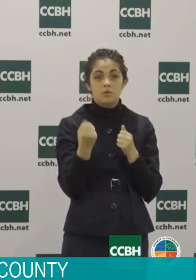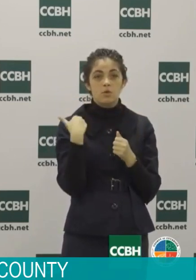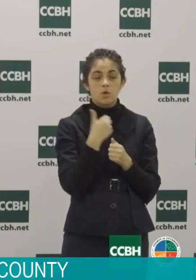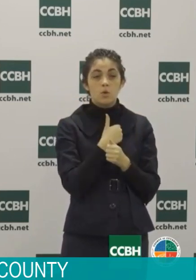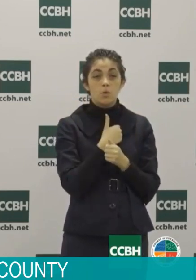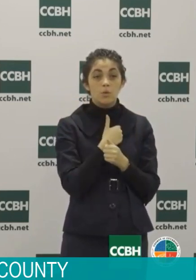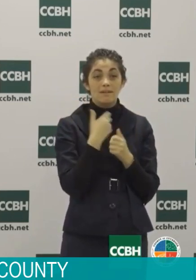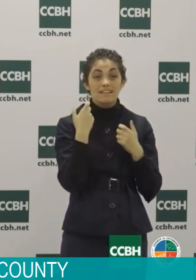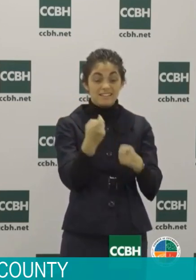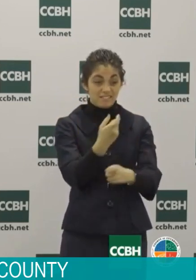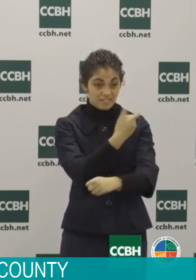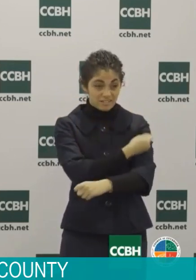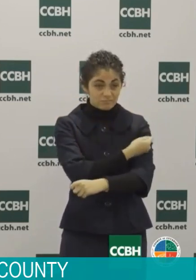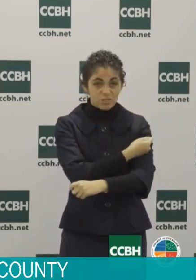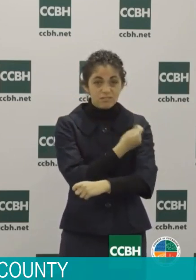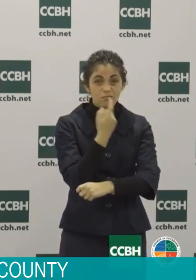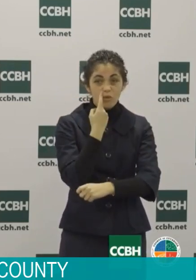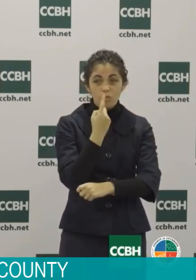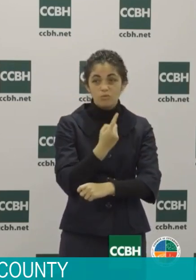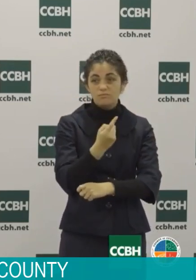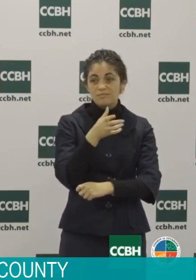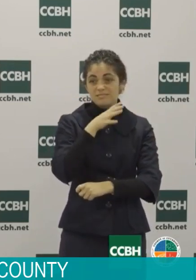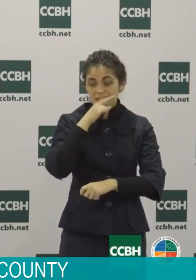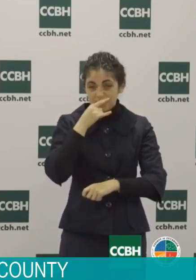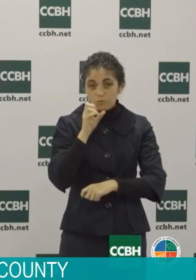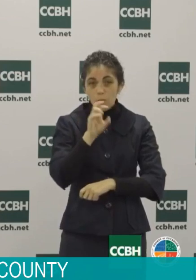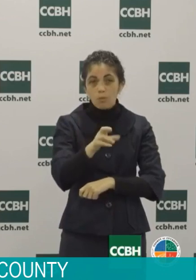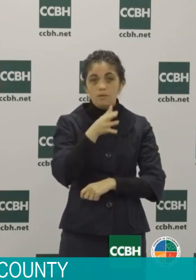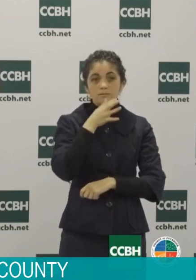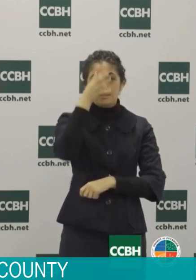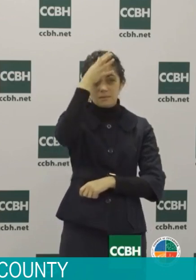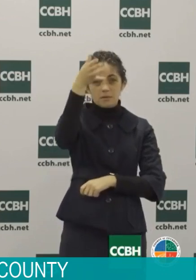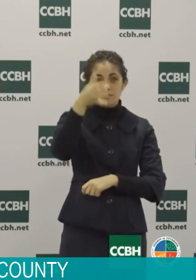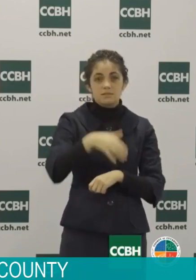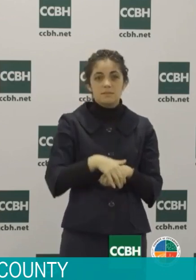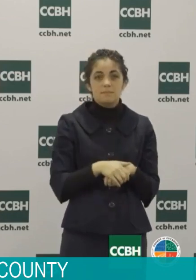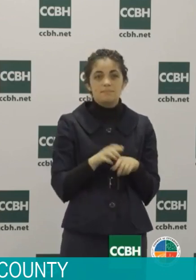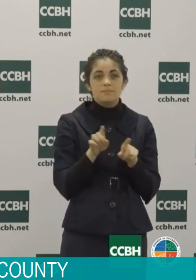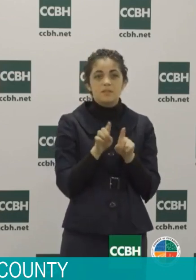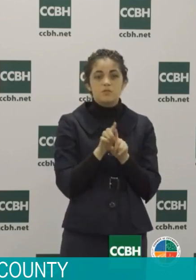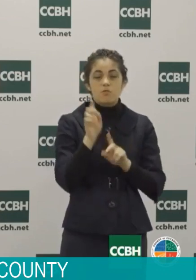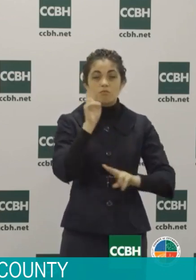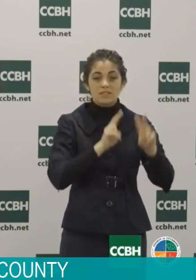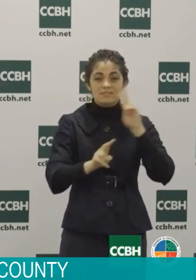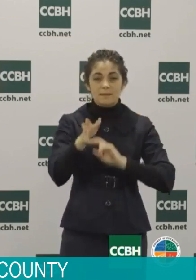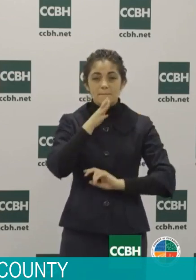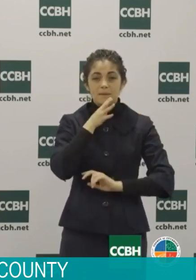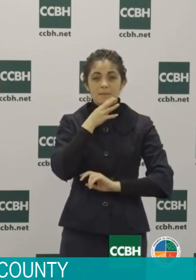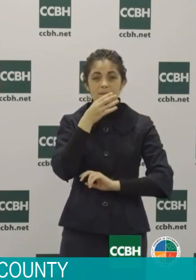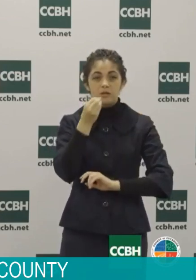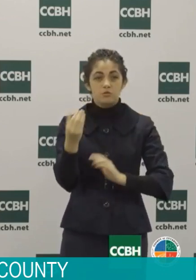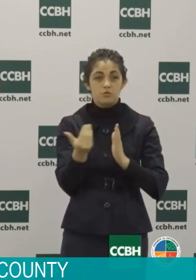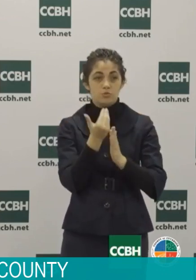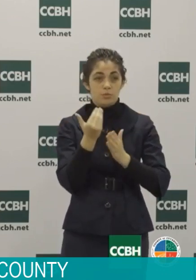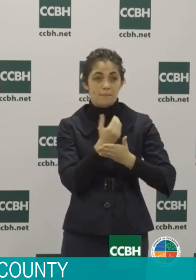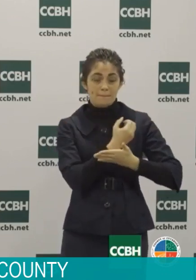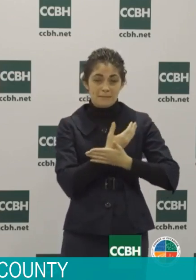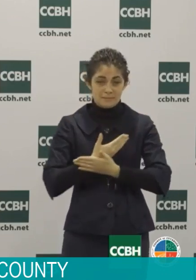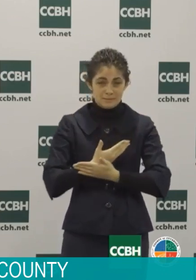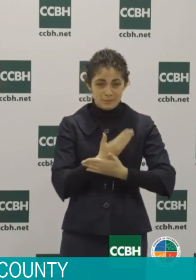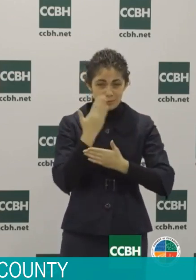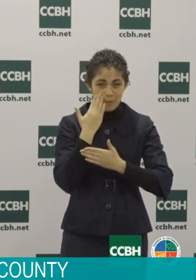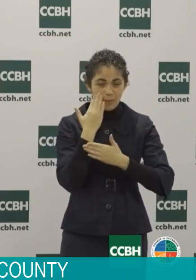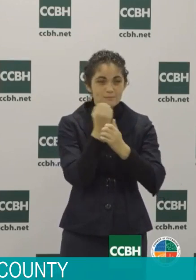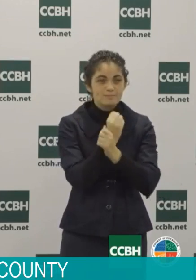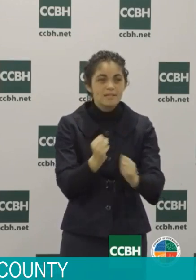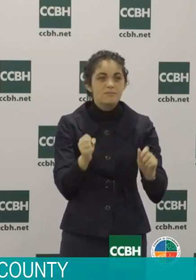vaccinate your children and parents and grandparents against once devastating diseases. We visit moms and newborn babies to keep them safe